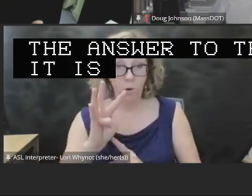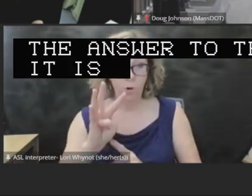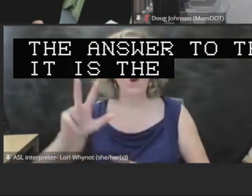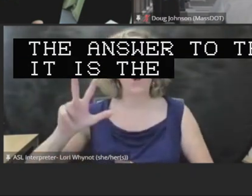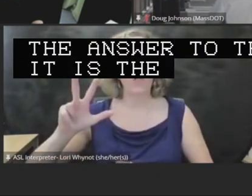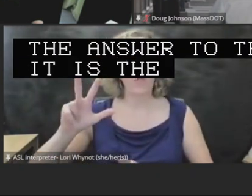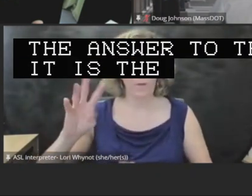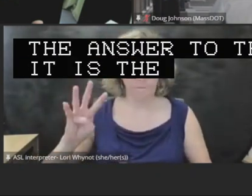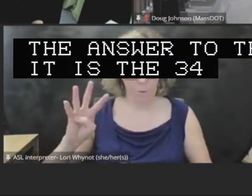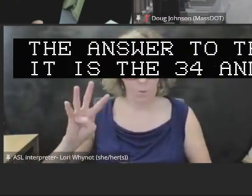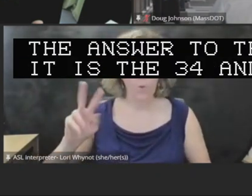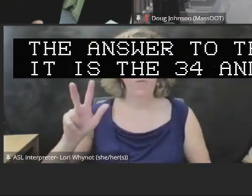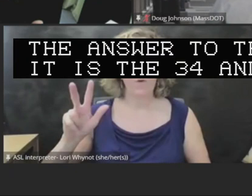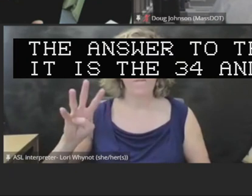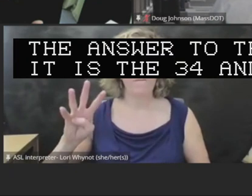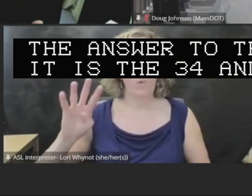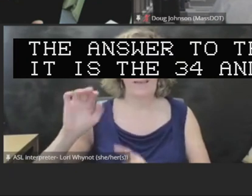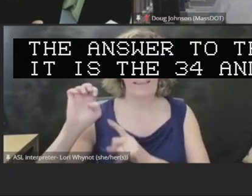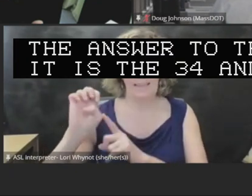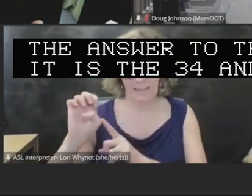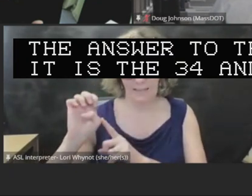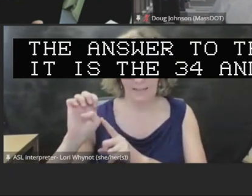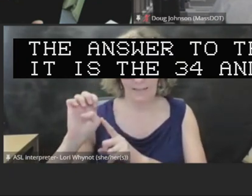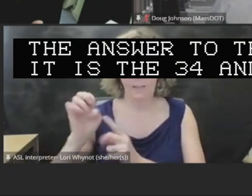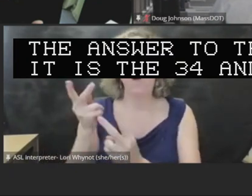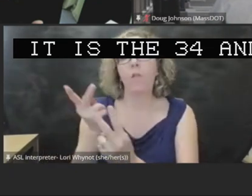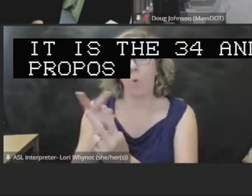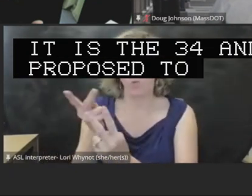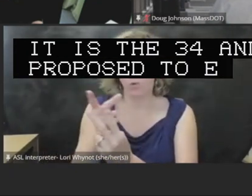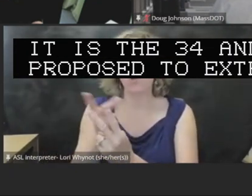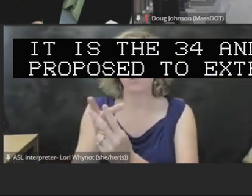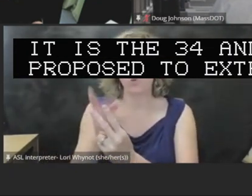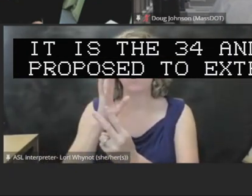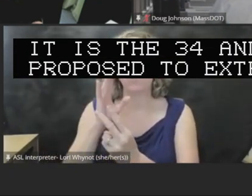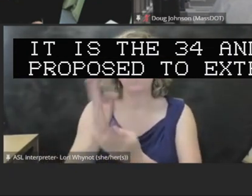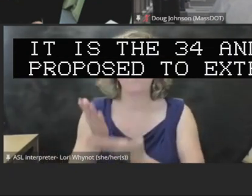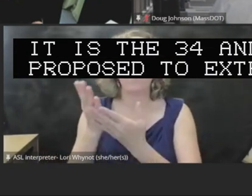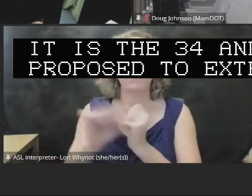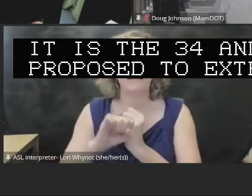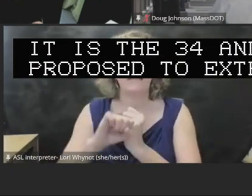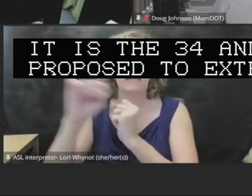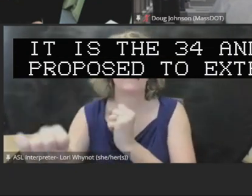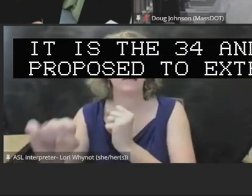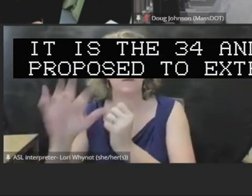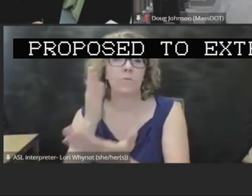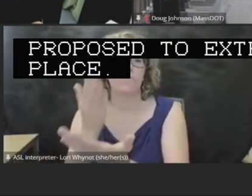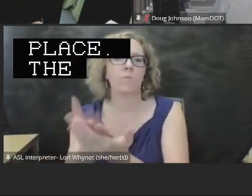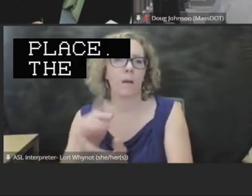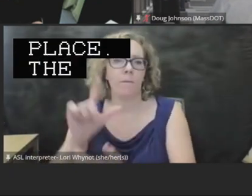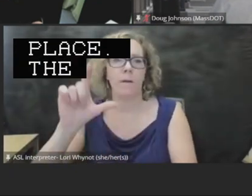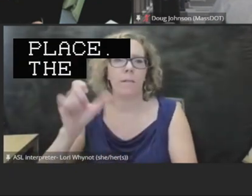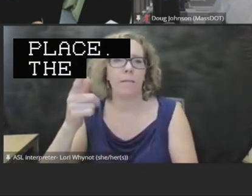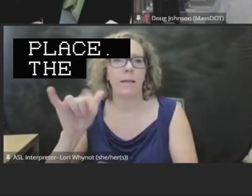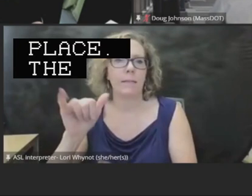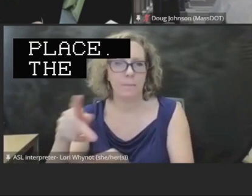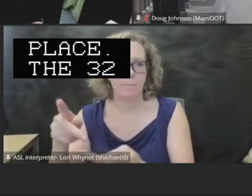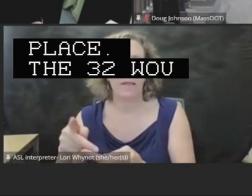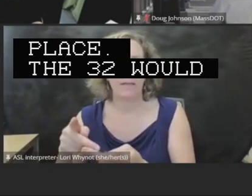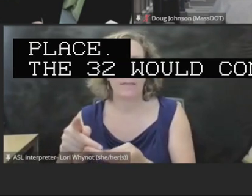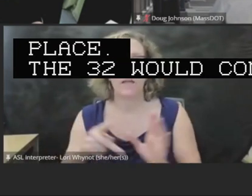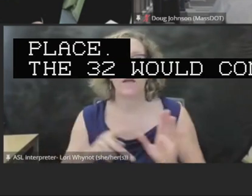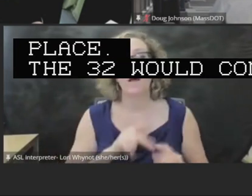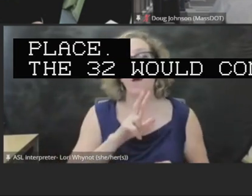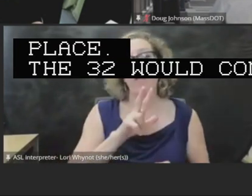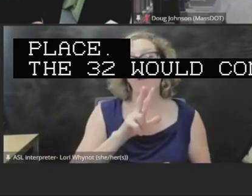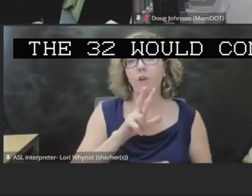34E that are proposed to extend to Legacy Place. The 32 would continue to terminate in Wolcott